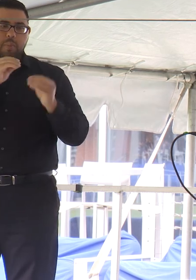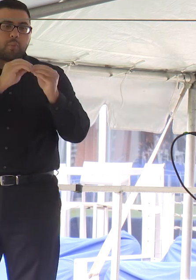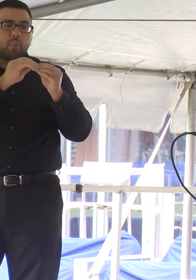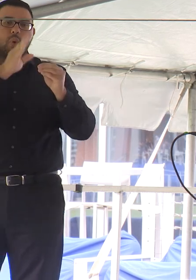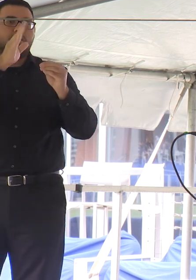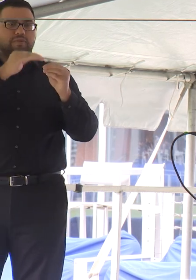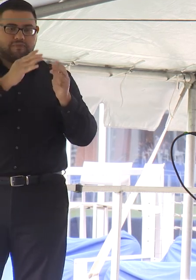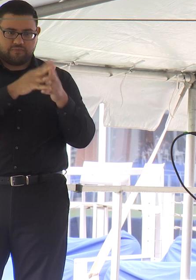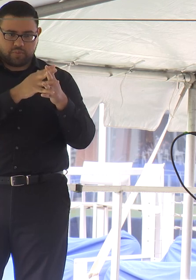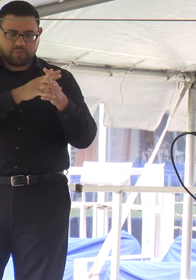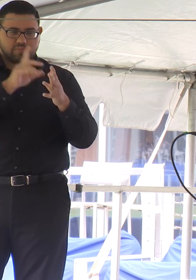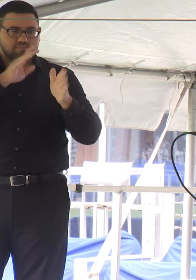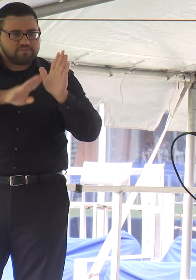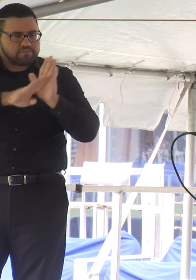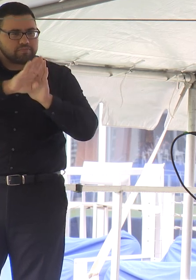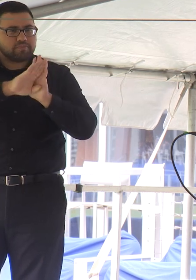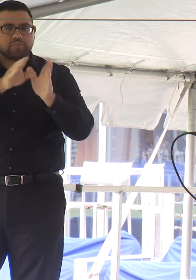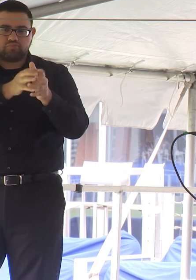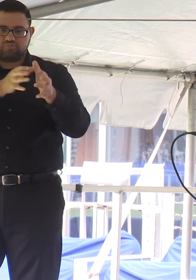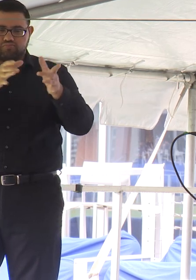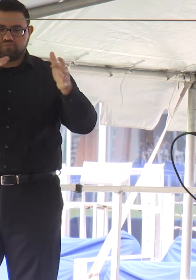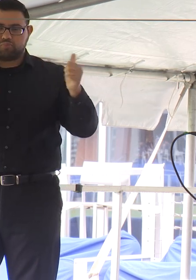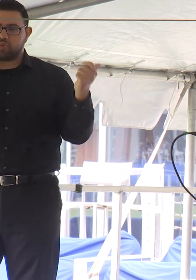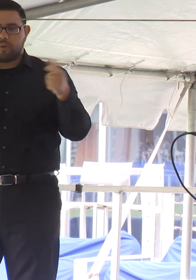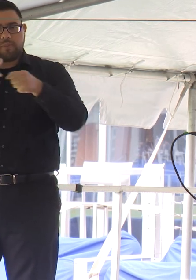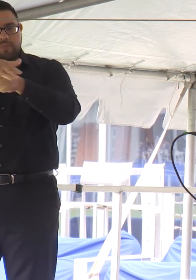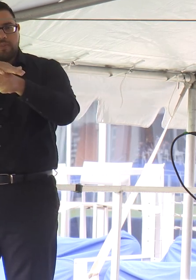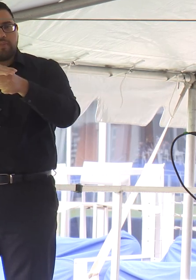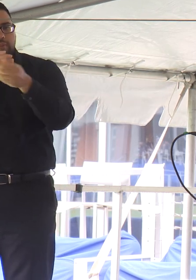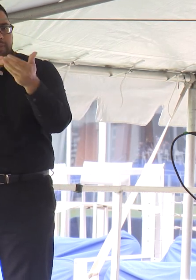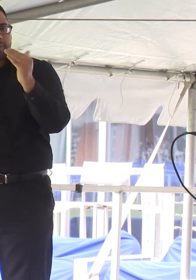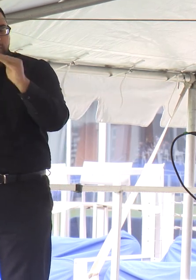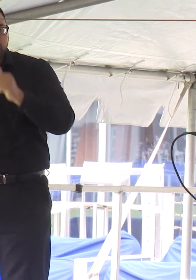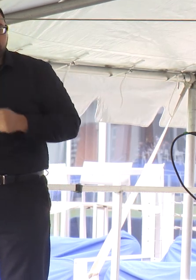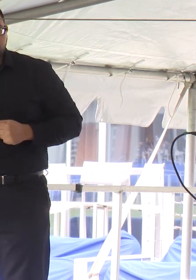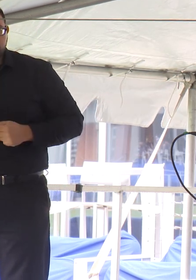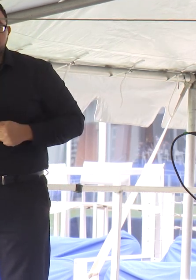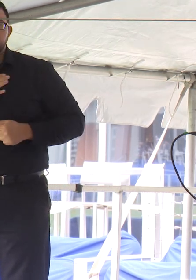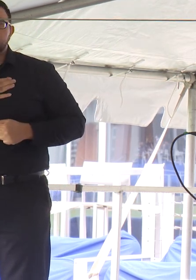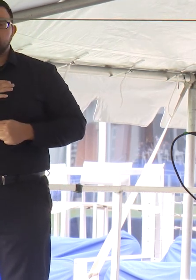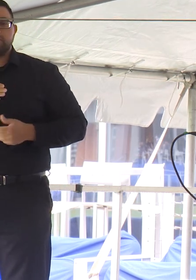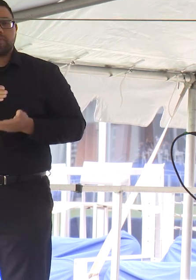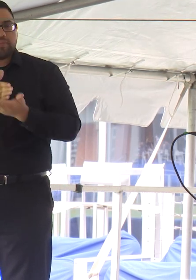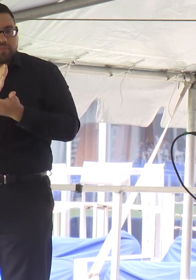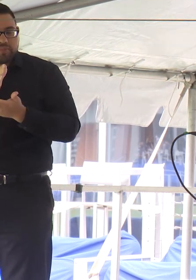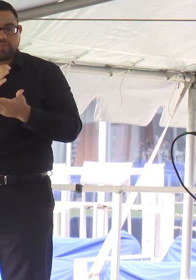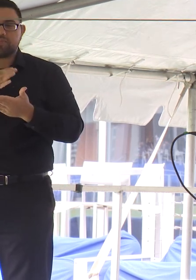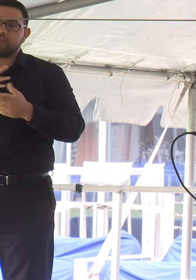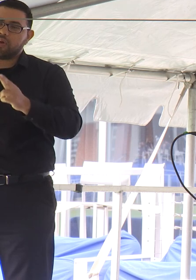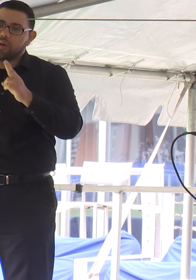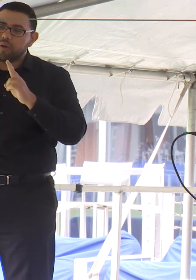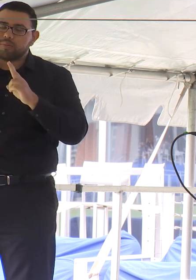is a development and a growth of our entire community. So it is my privilege and my honor to thank you both for